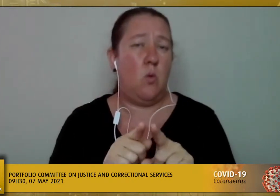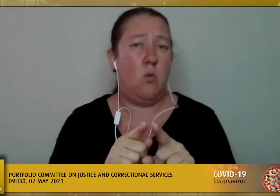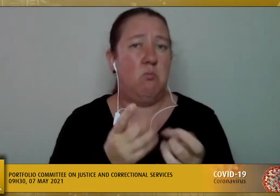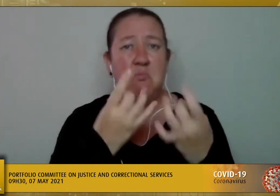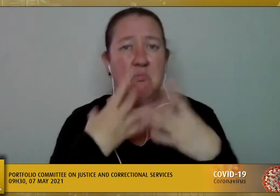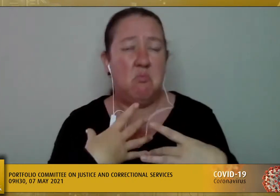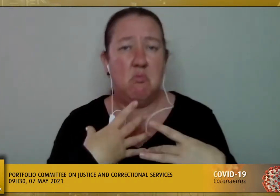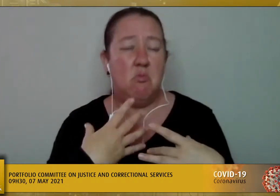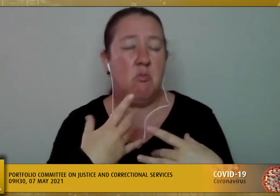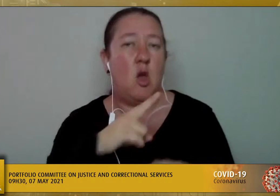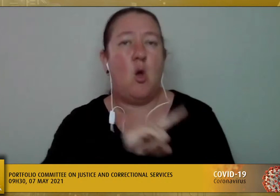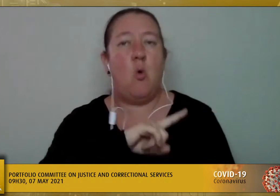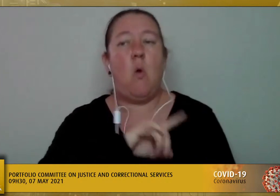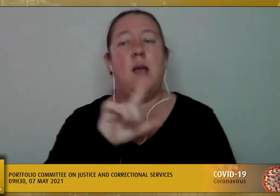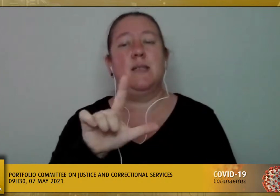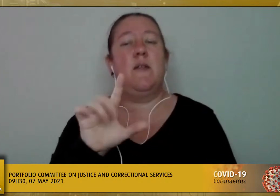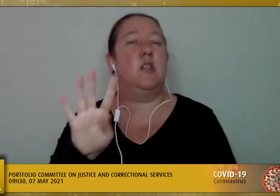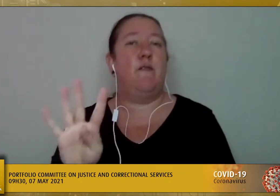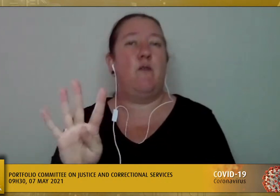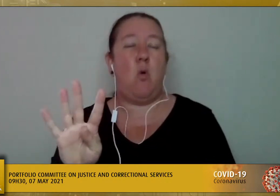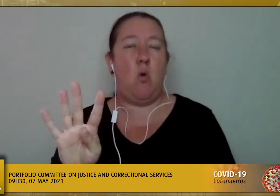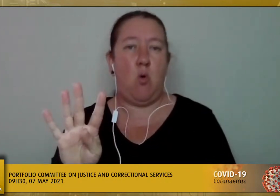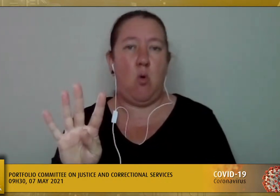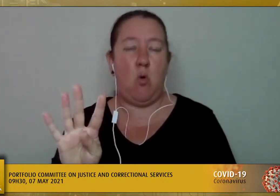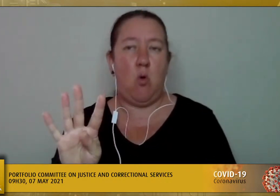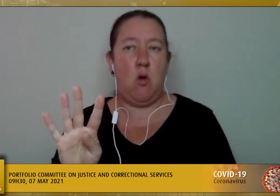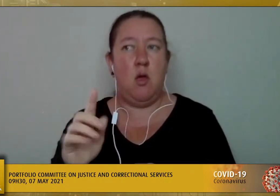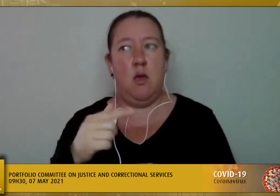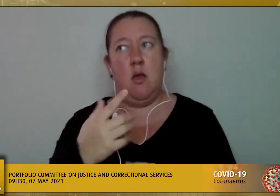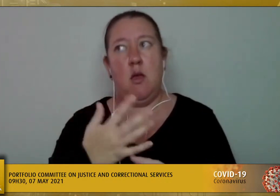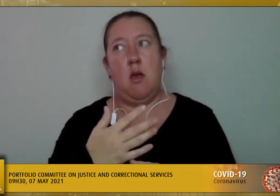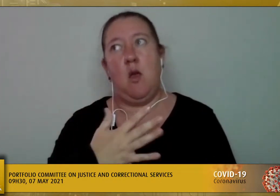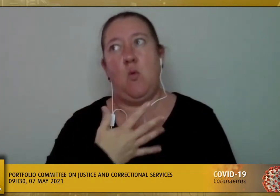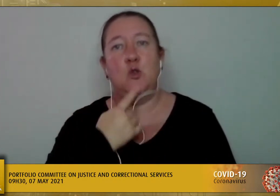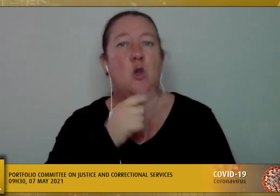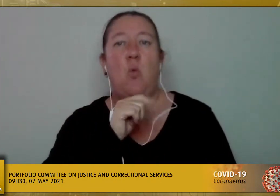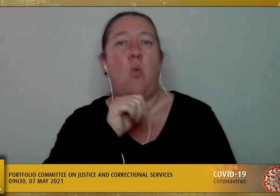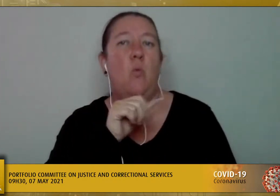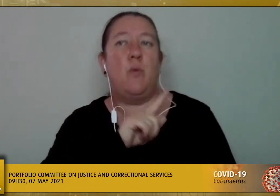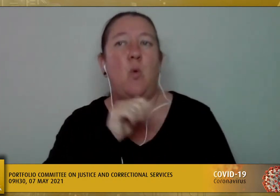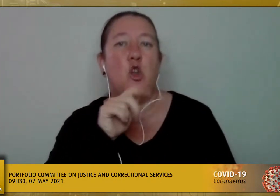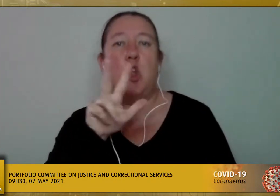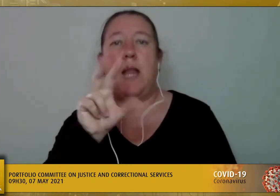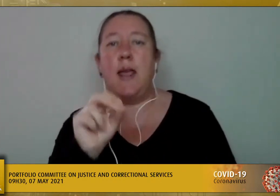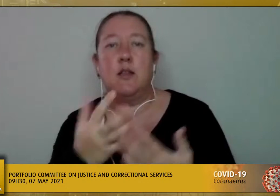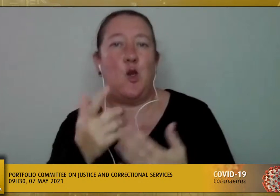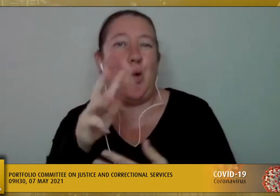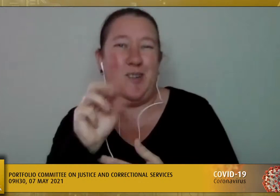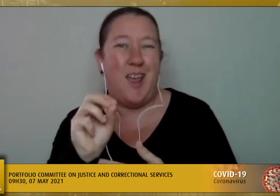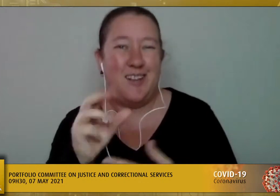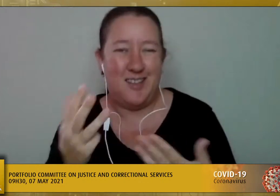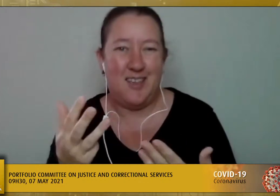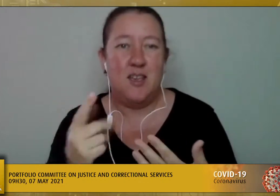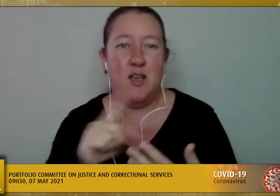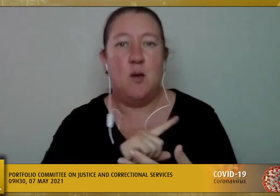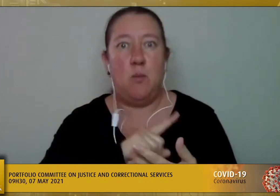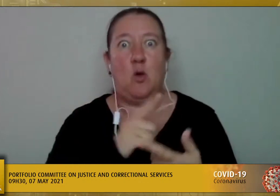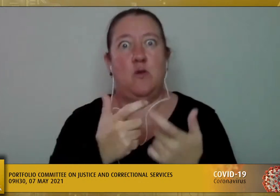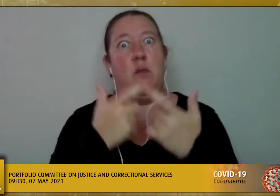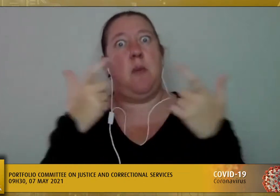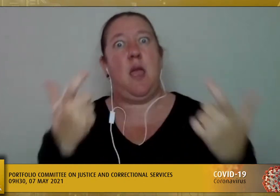as to why 74 I was going to say why not 80 or 90 because of the